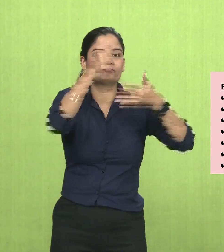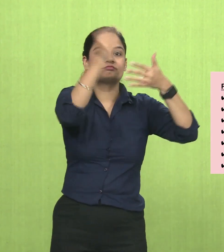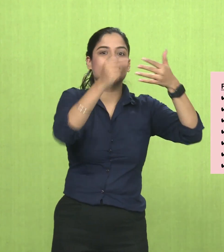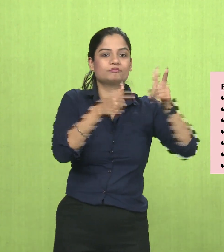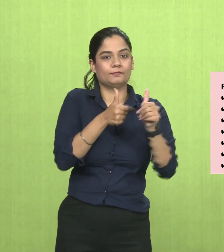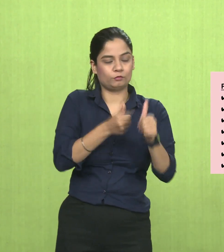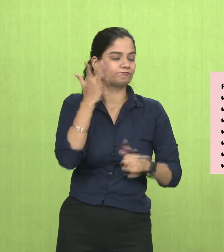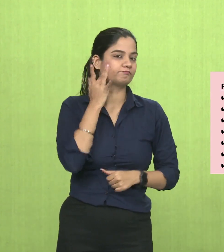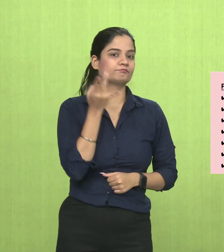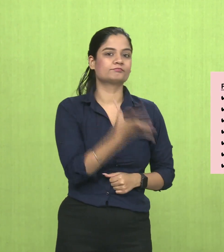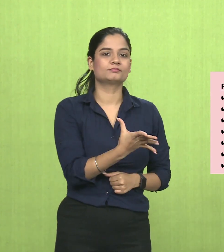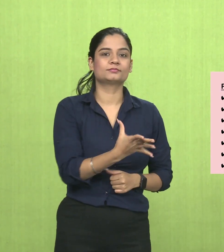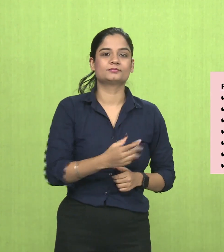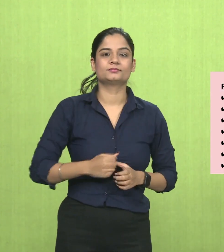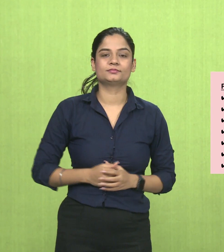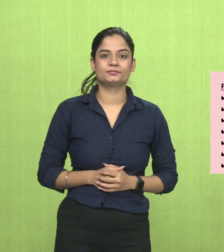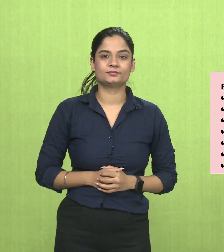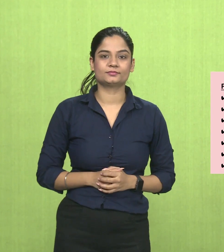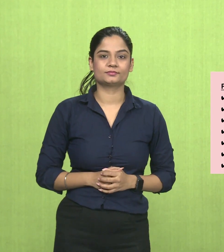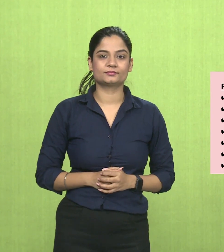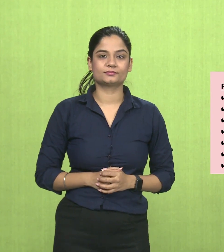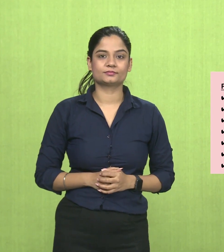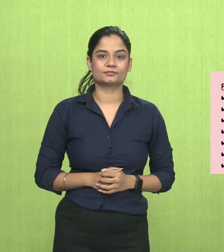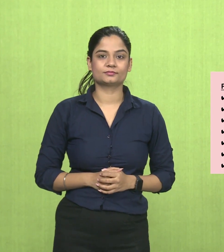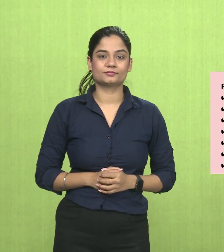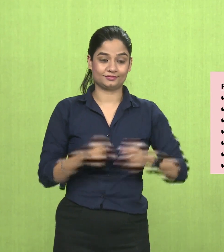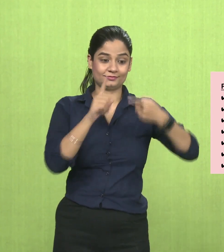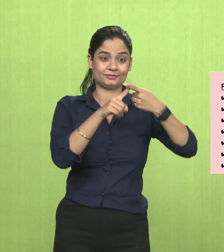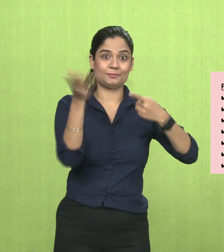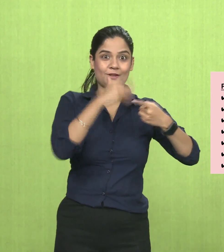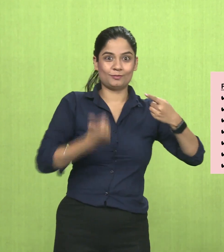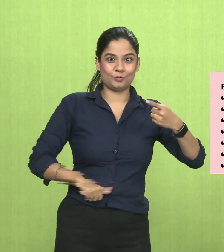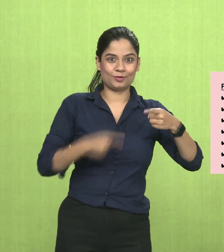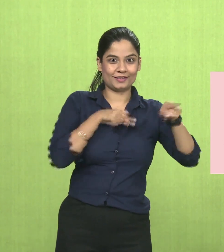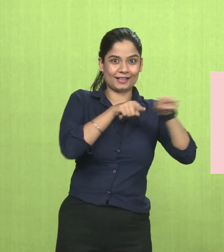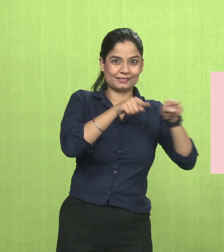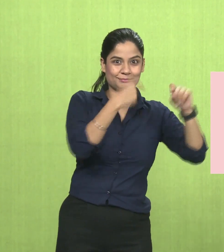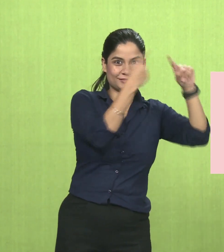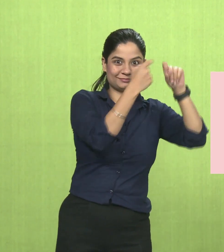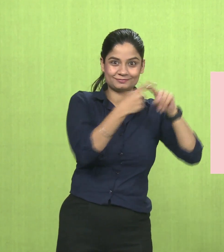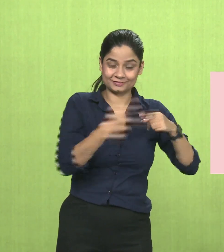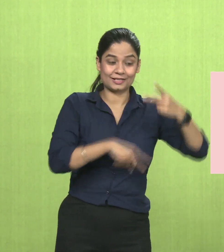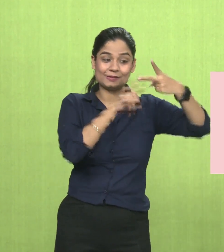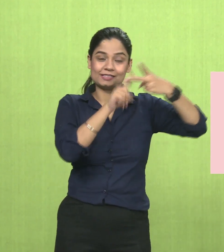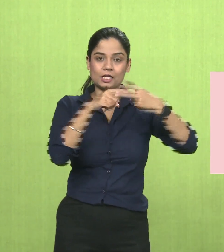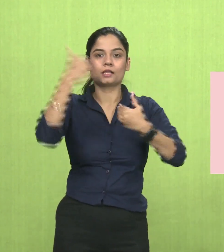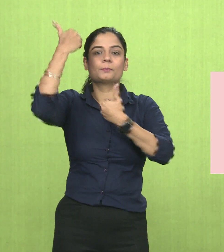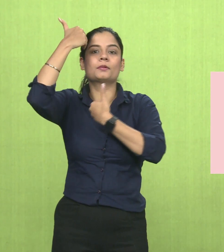Pastries, don't have pastries. These foods should be avoided during diarrhea. Diarrhea is done. Now let's come